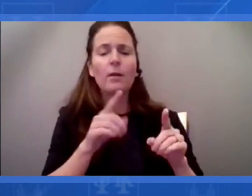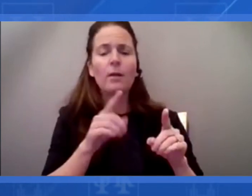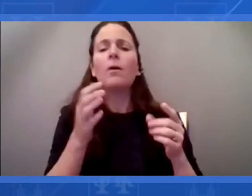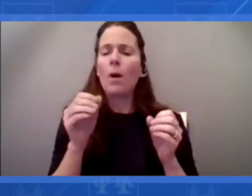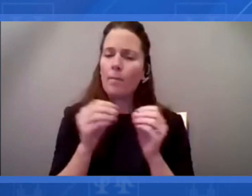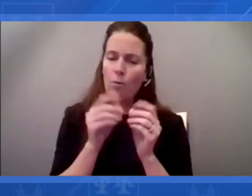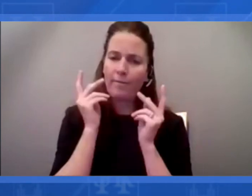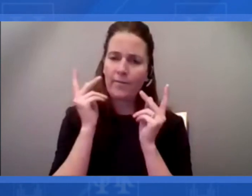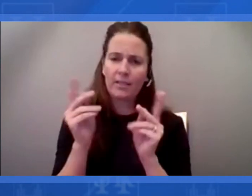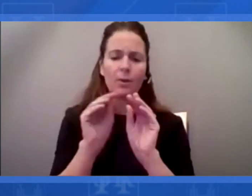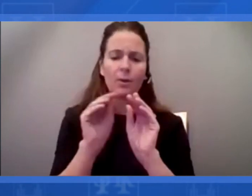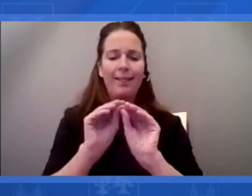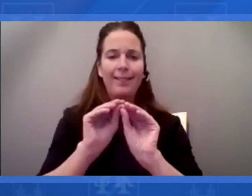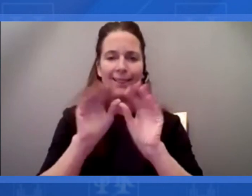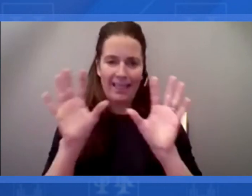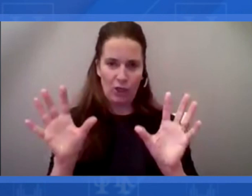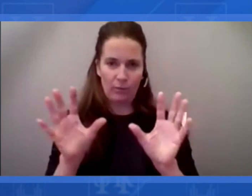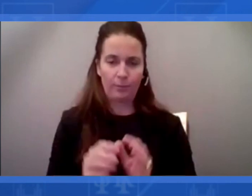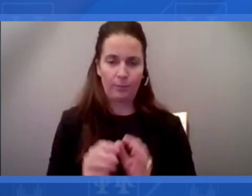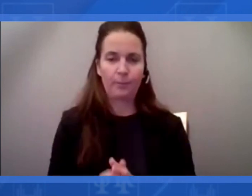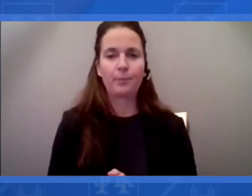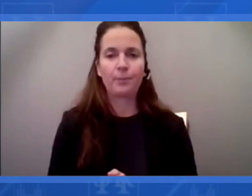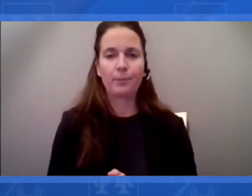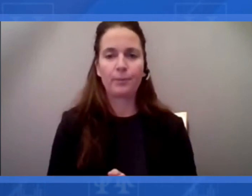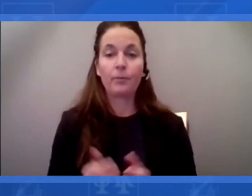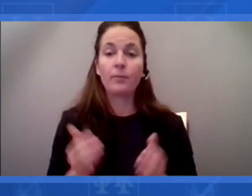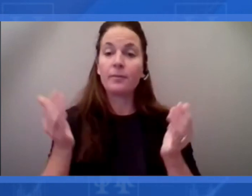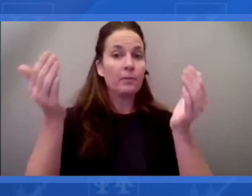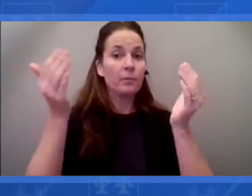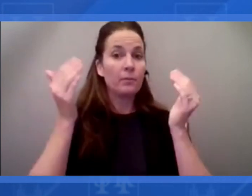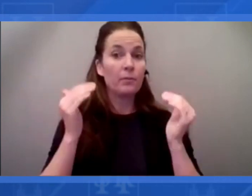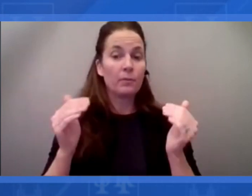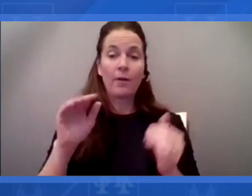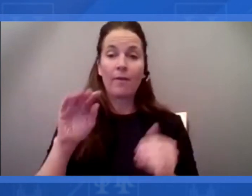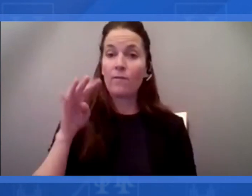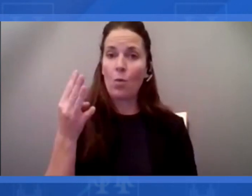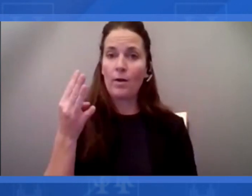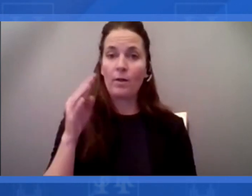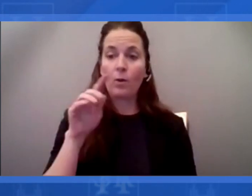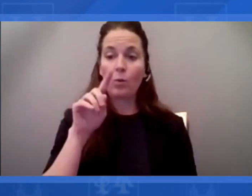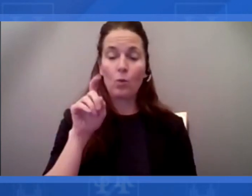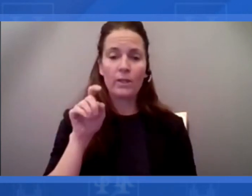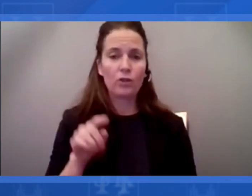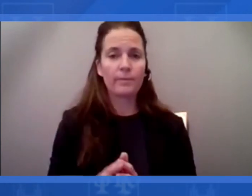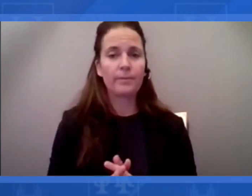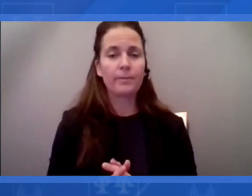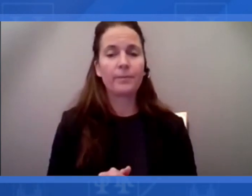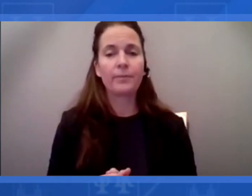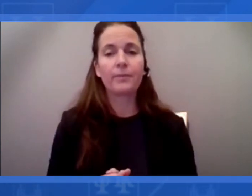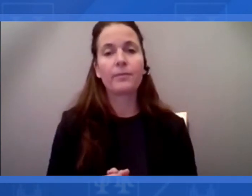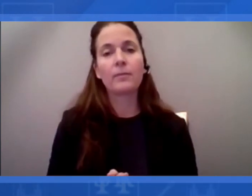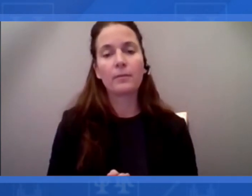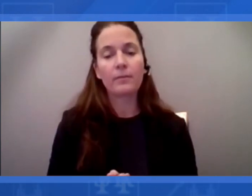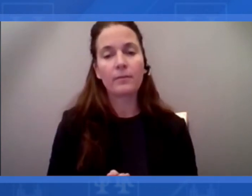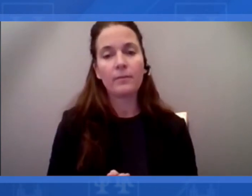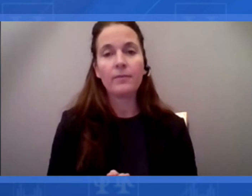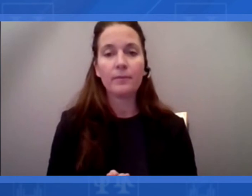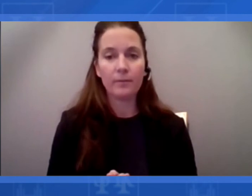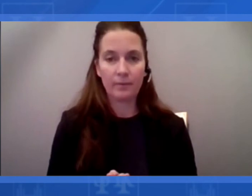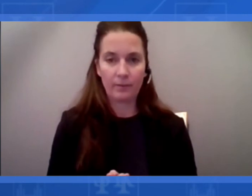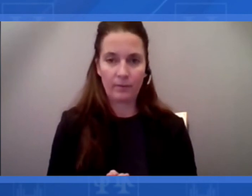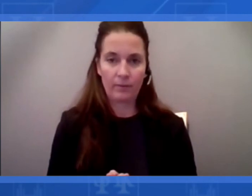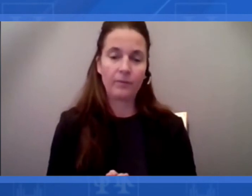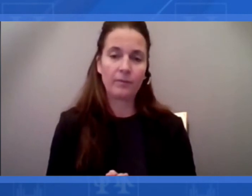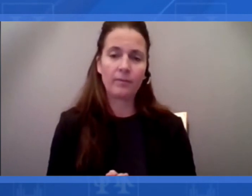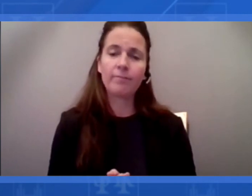And finally, the fourth question we received is, can you explain how often drivers receive